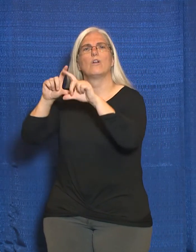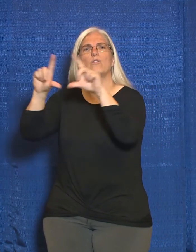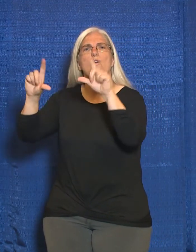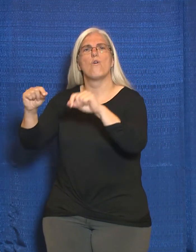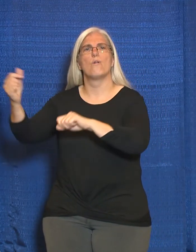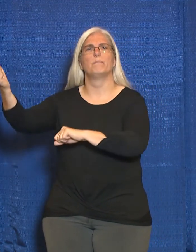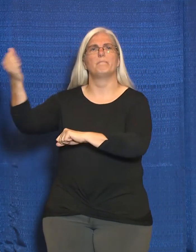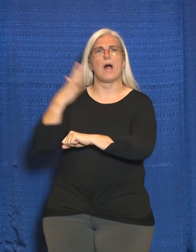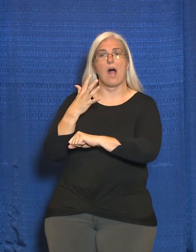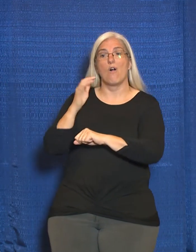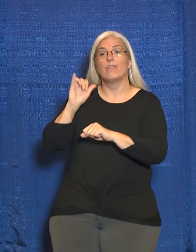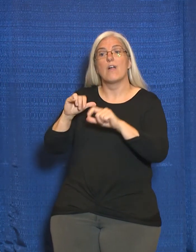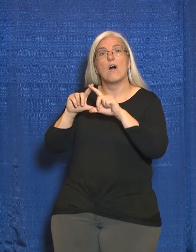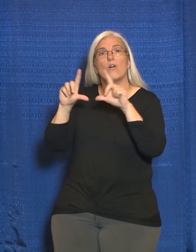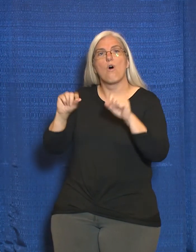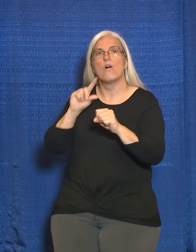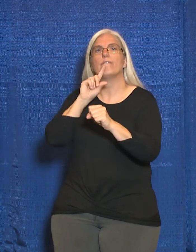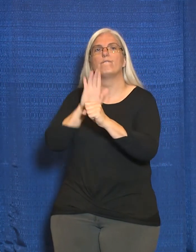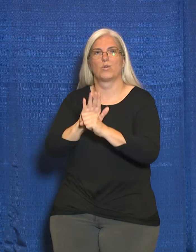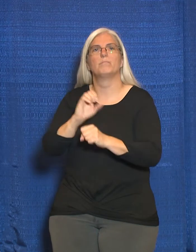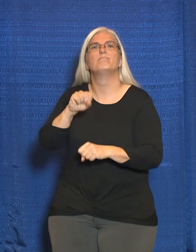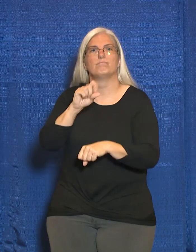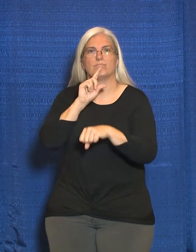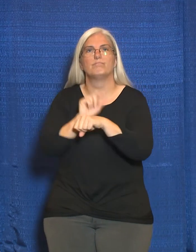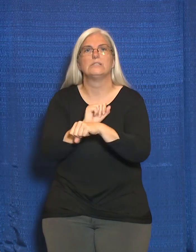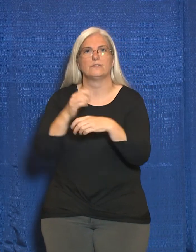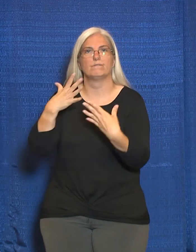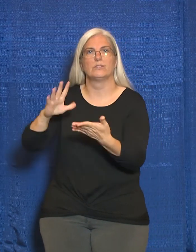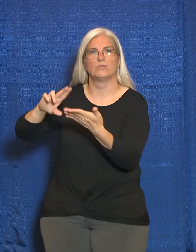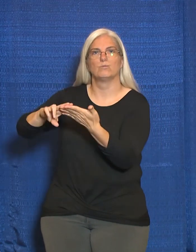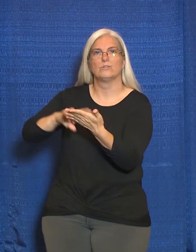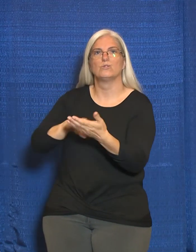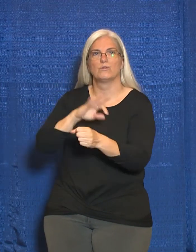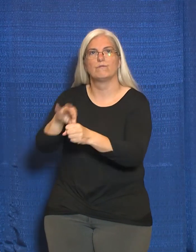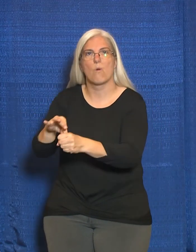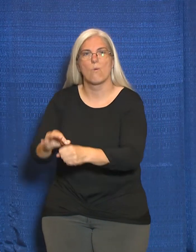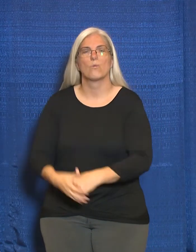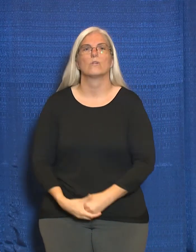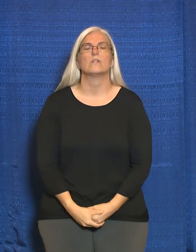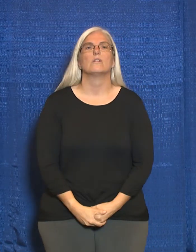the mail confirming that they are now registered.